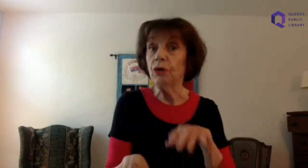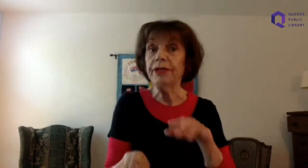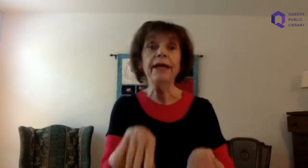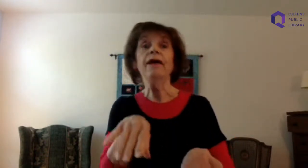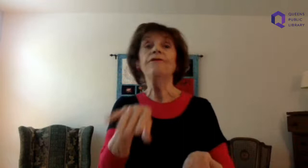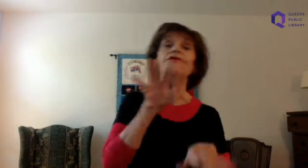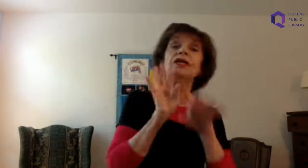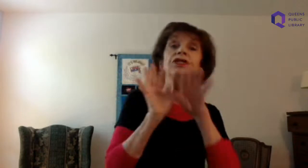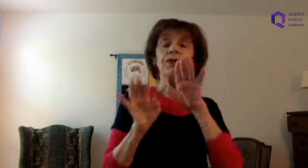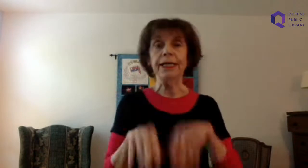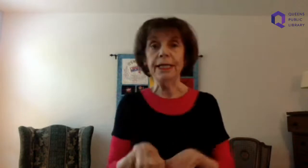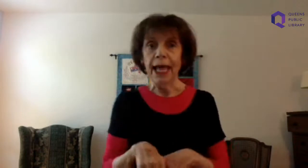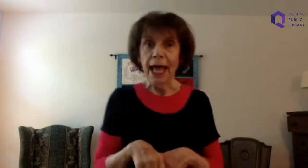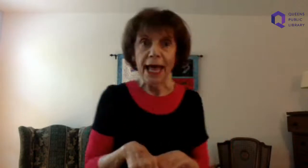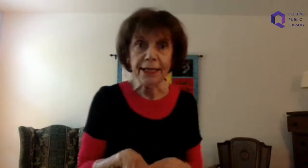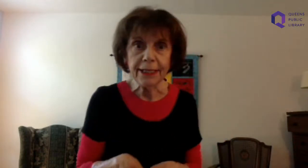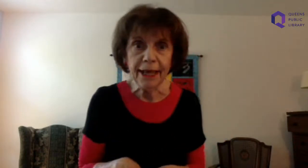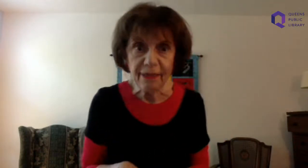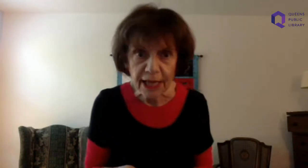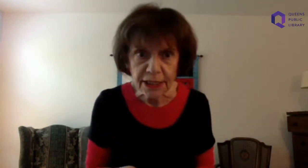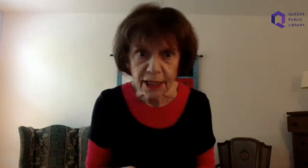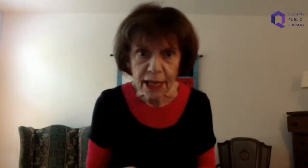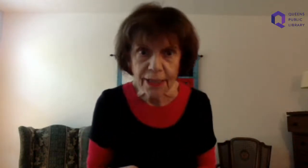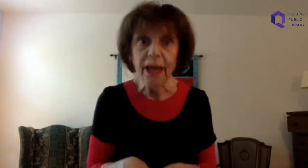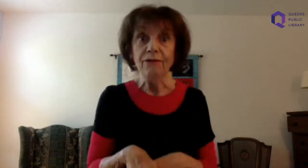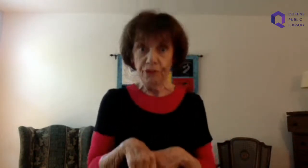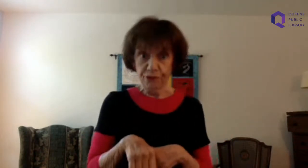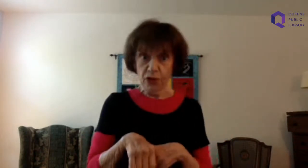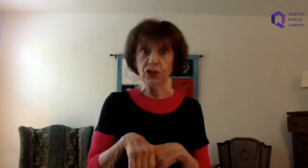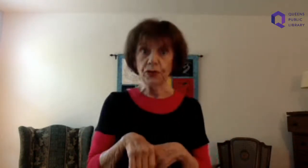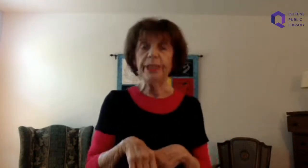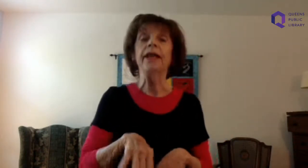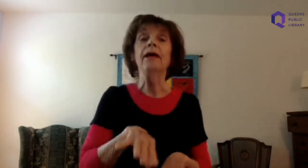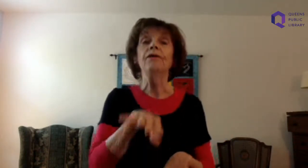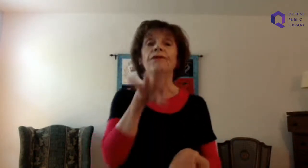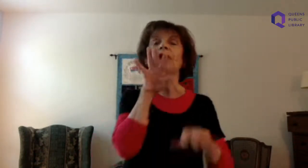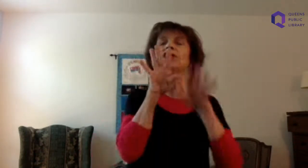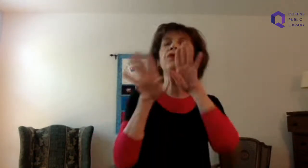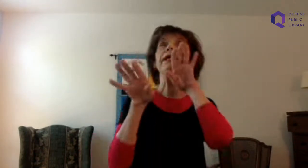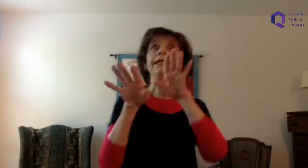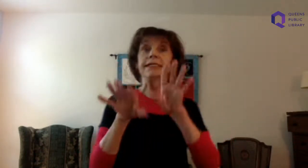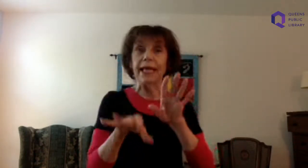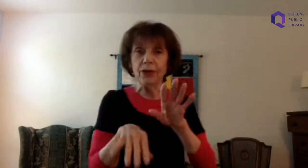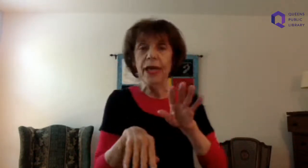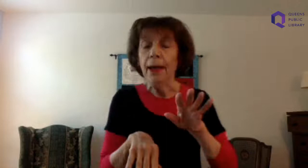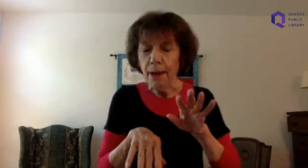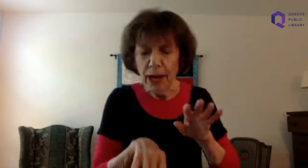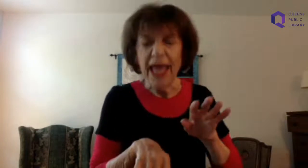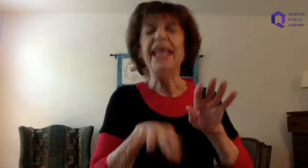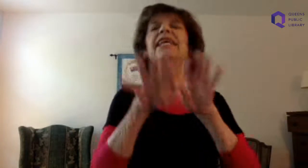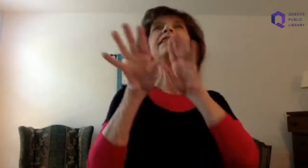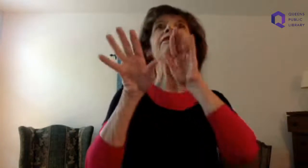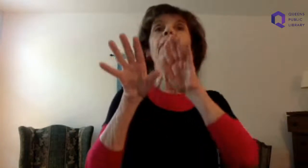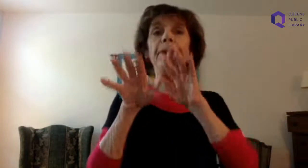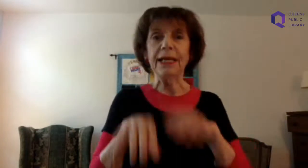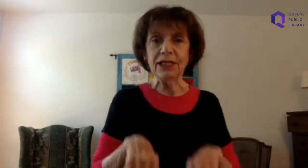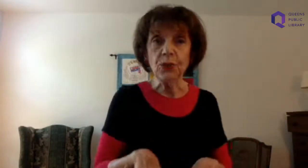get frustrated. How do you like that sign for frustrated? Frustrated is like you're hitting yourself up against the